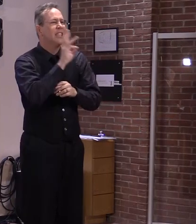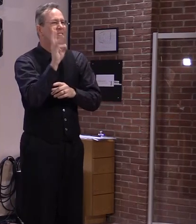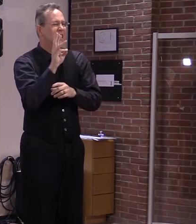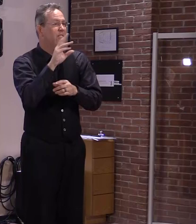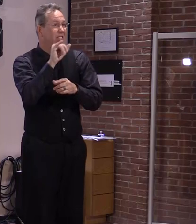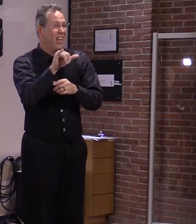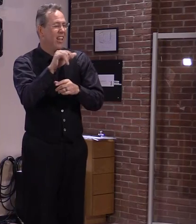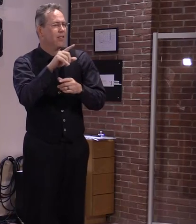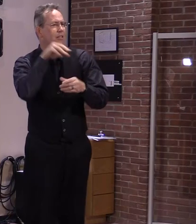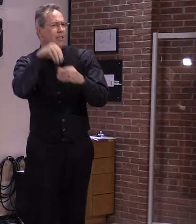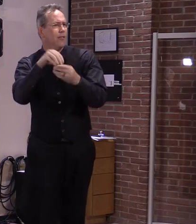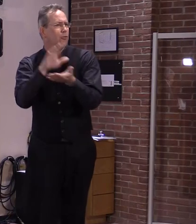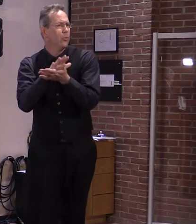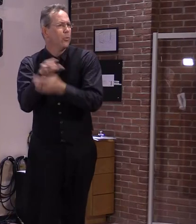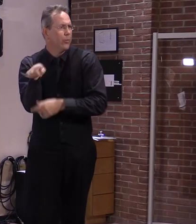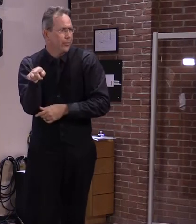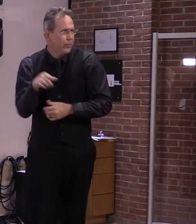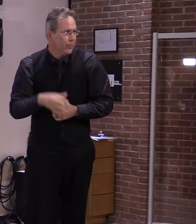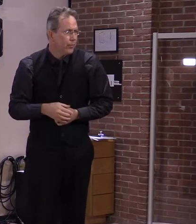clinics at